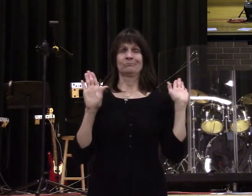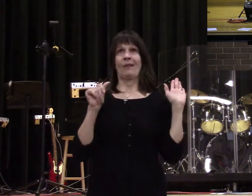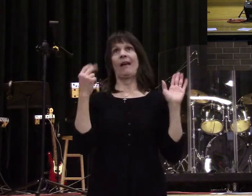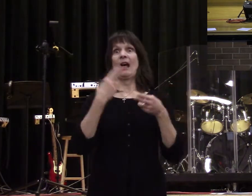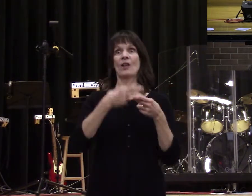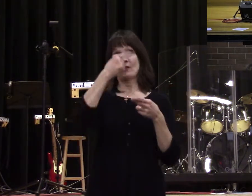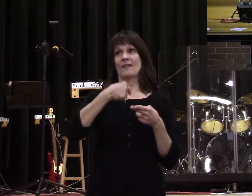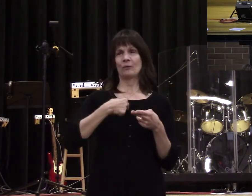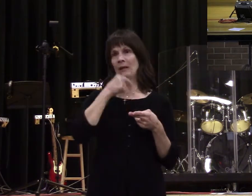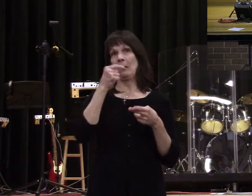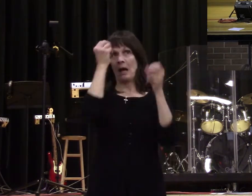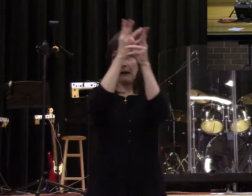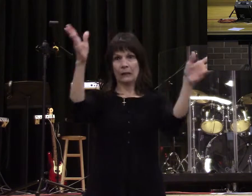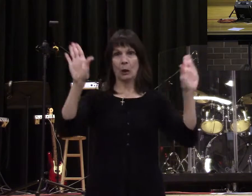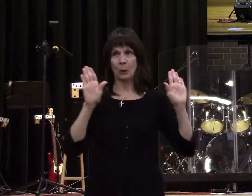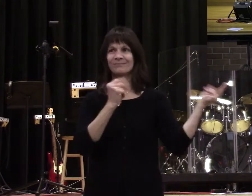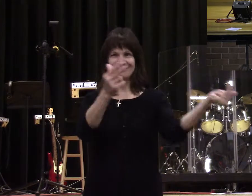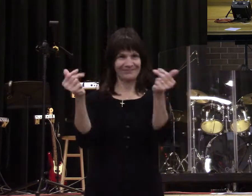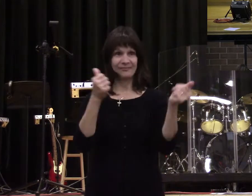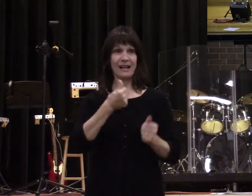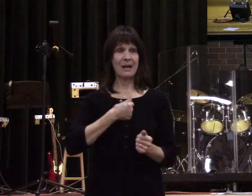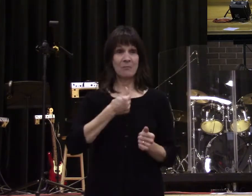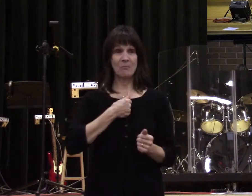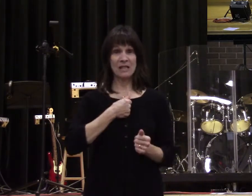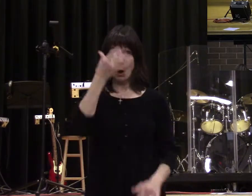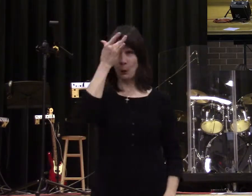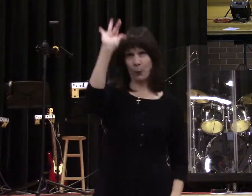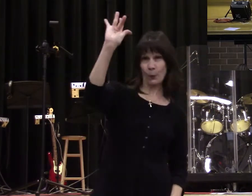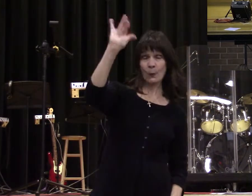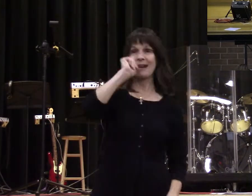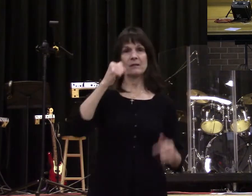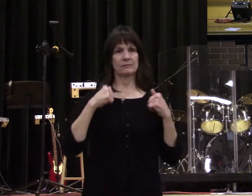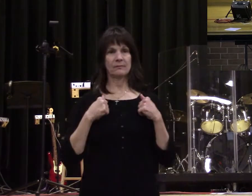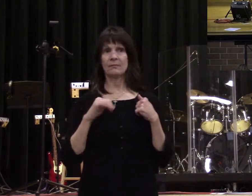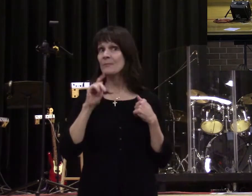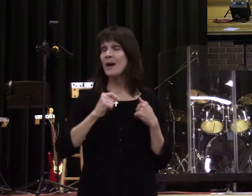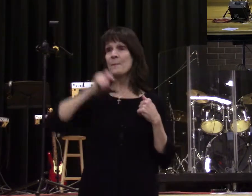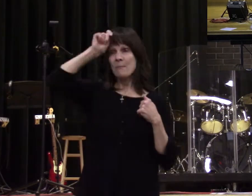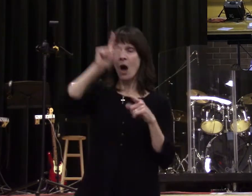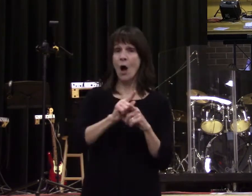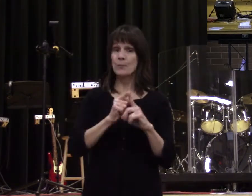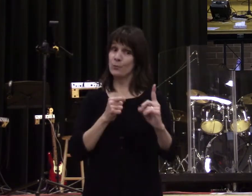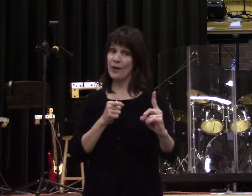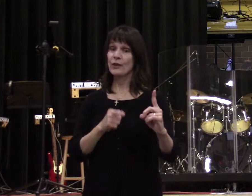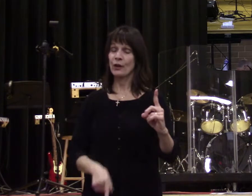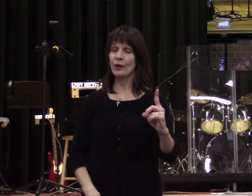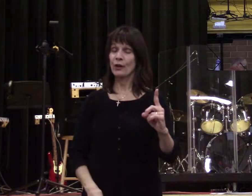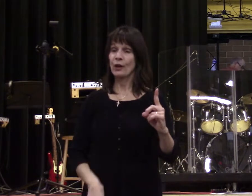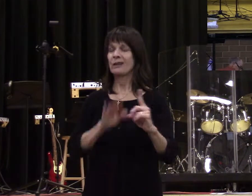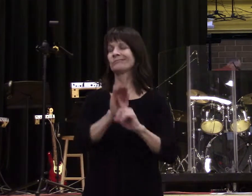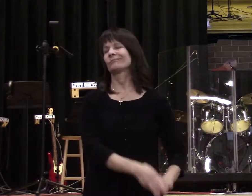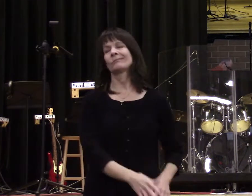won't tell you what it is. But I was not even close. My brother, on the other hand, but that's another story.